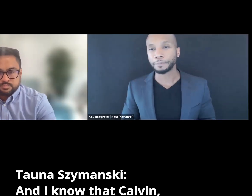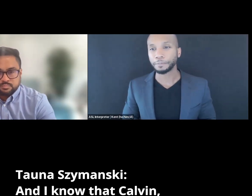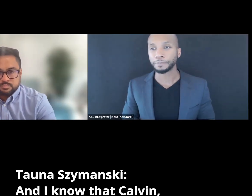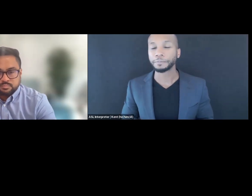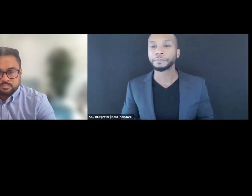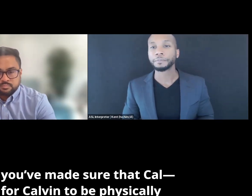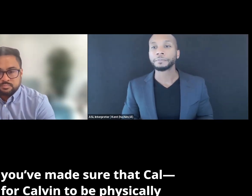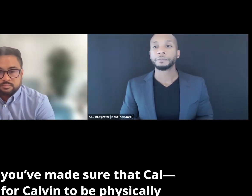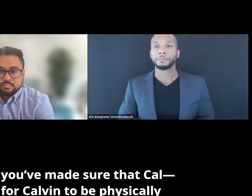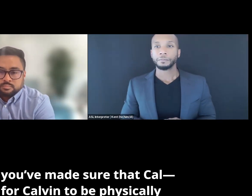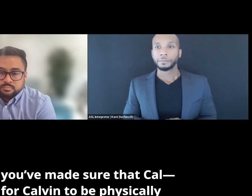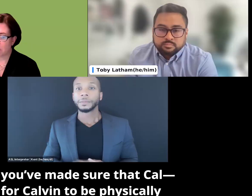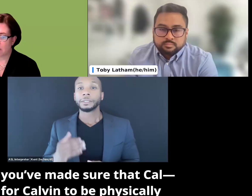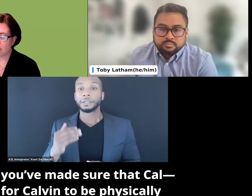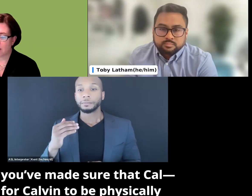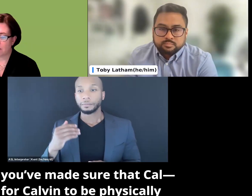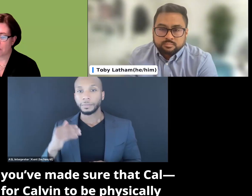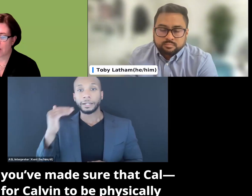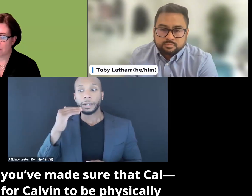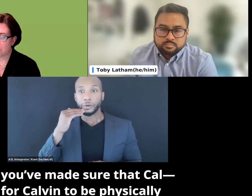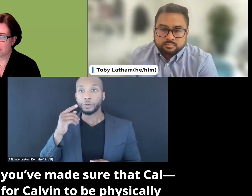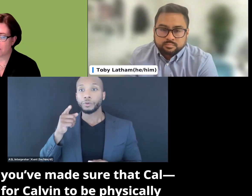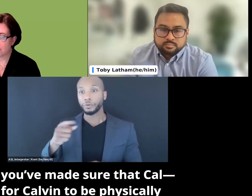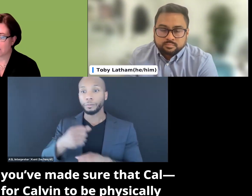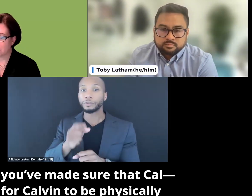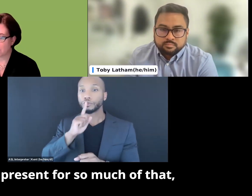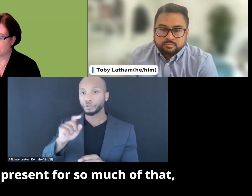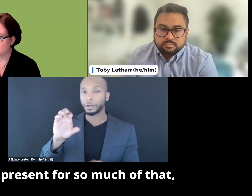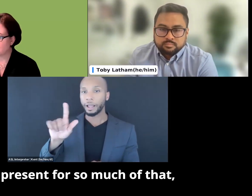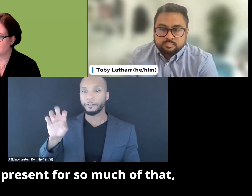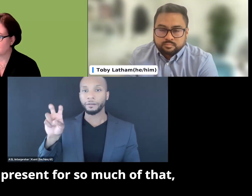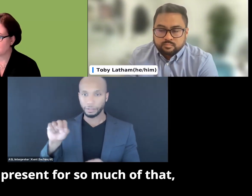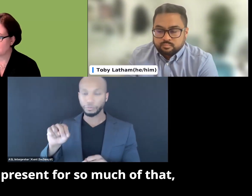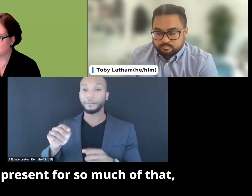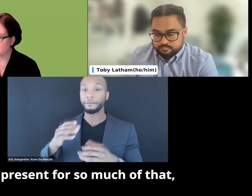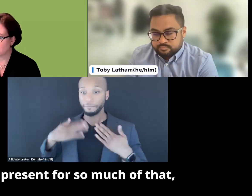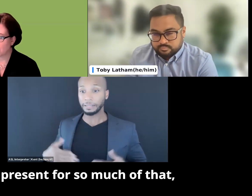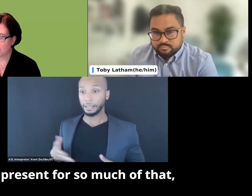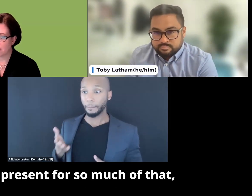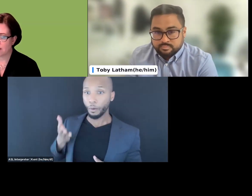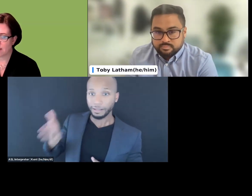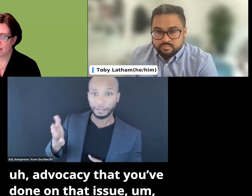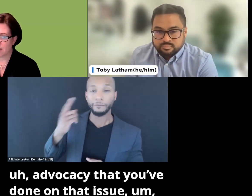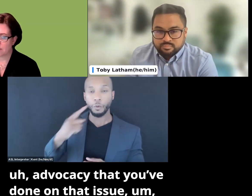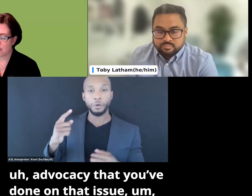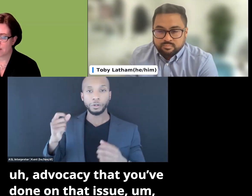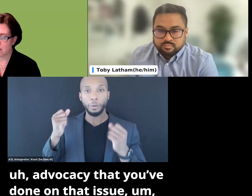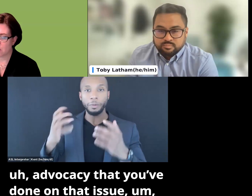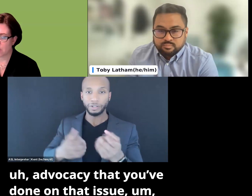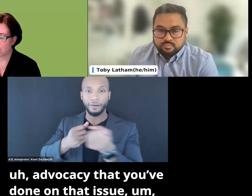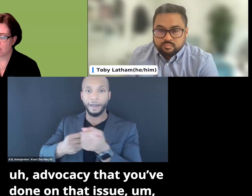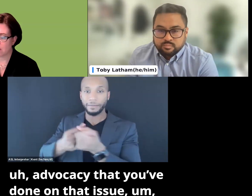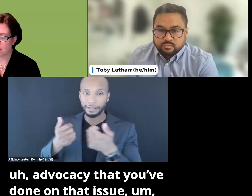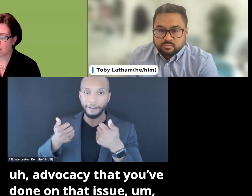that Calvin, you've made sure that for Calvin to be physically present for so much of that